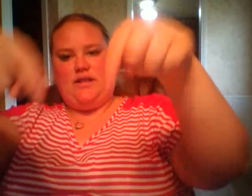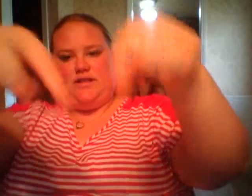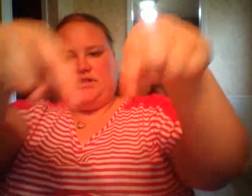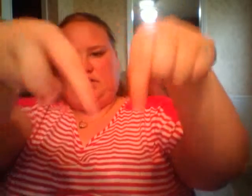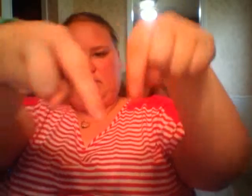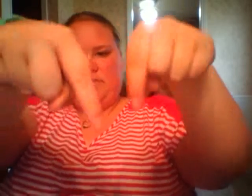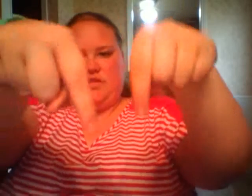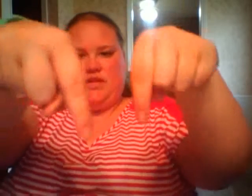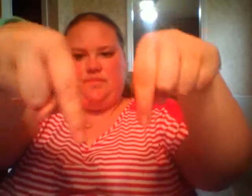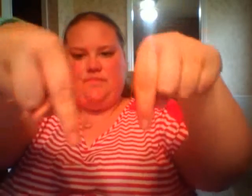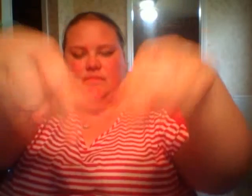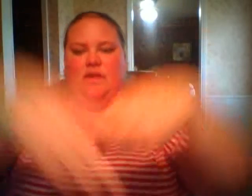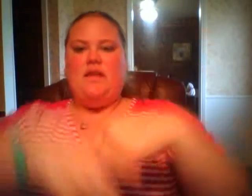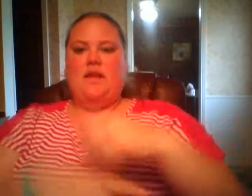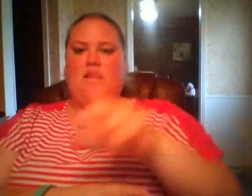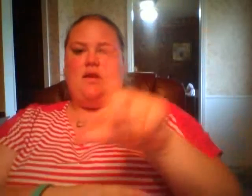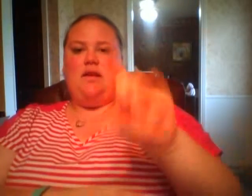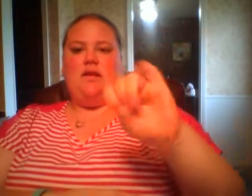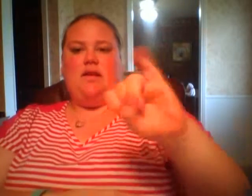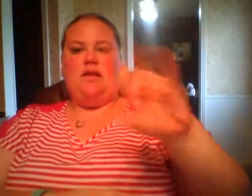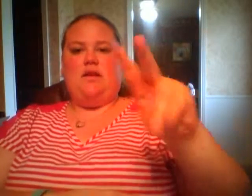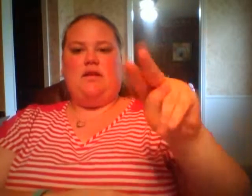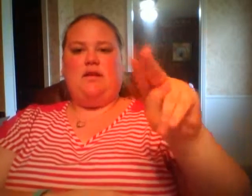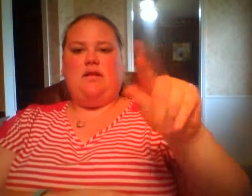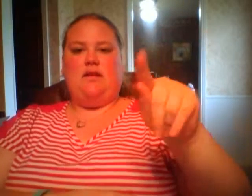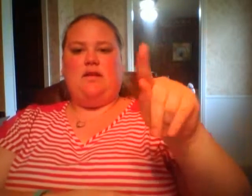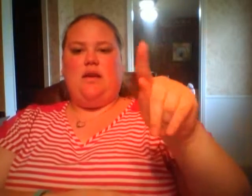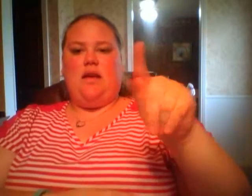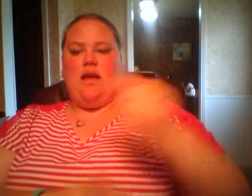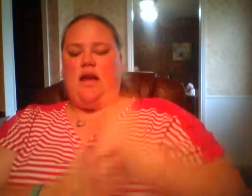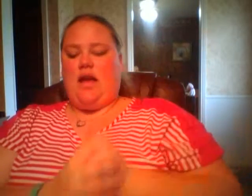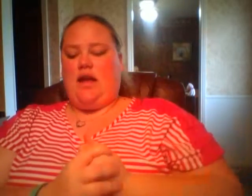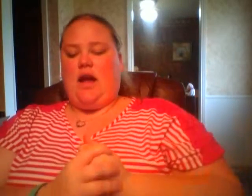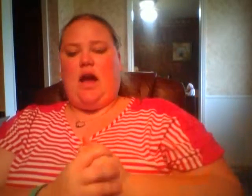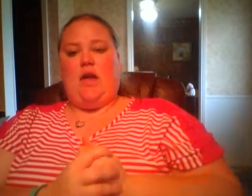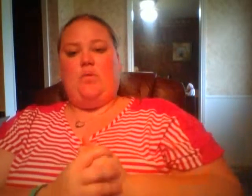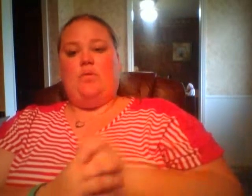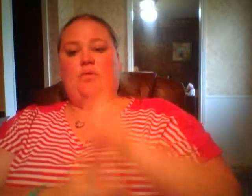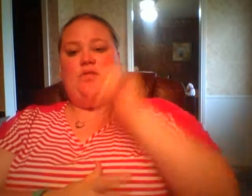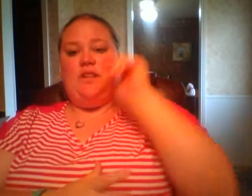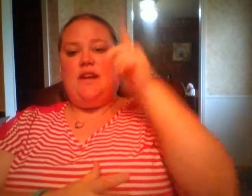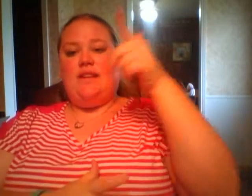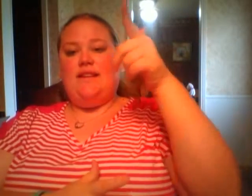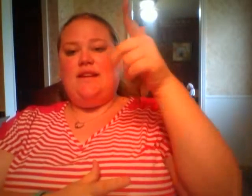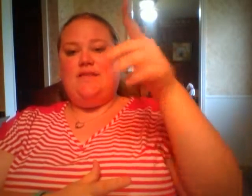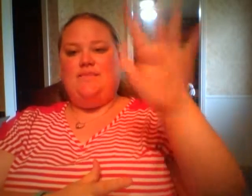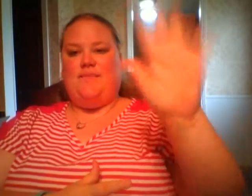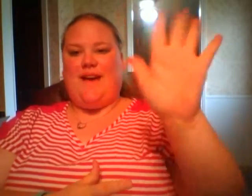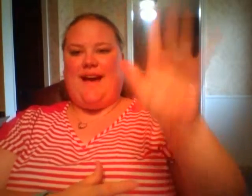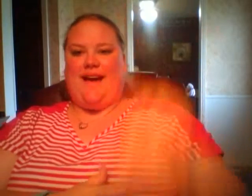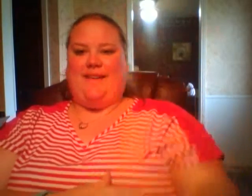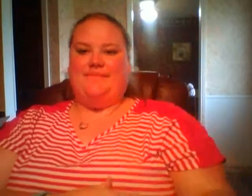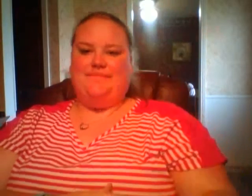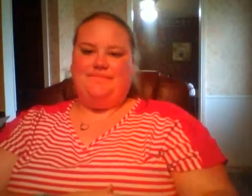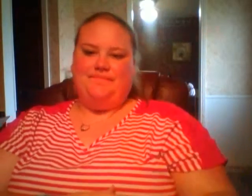the description, and I will see you guys later. Bye.